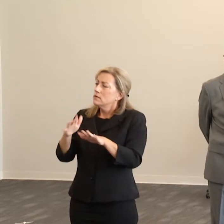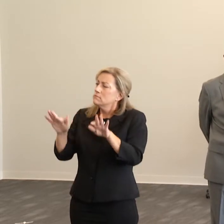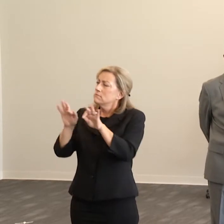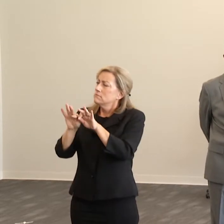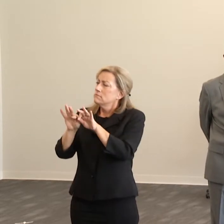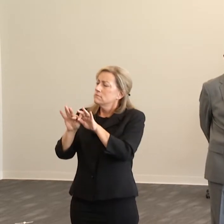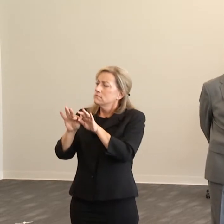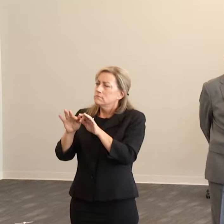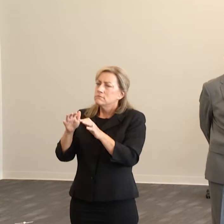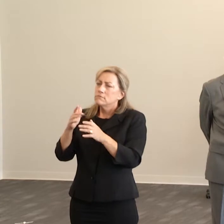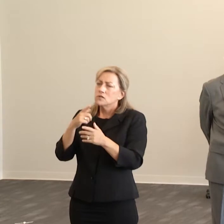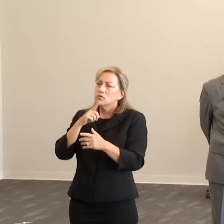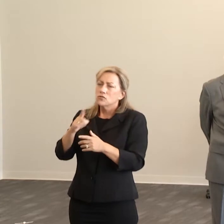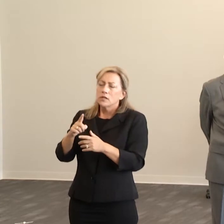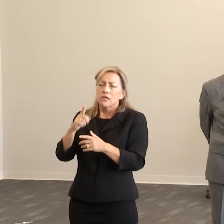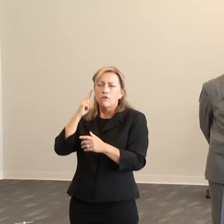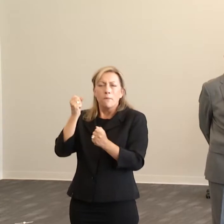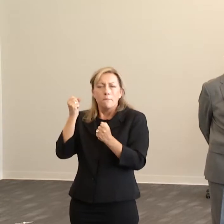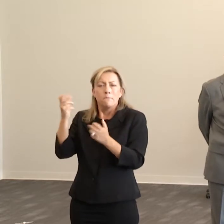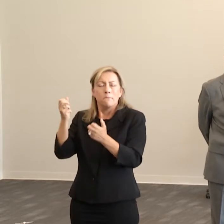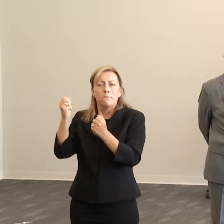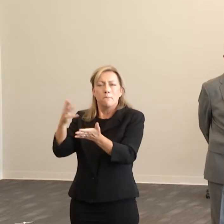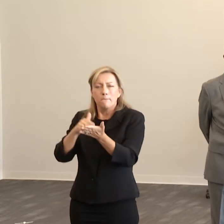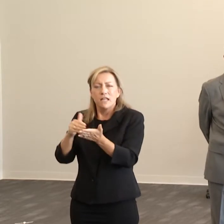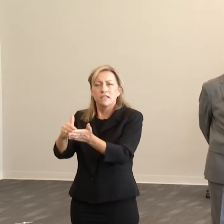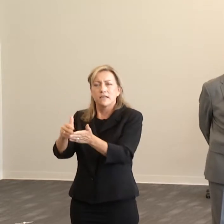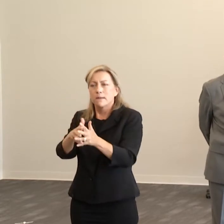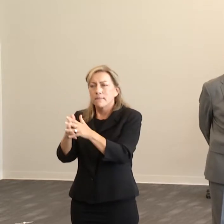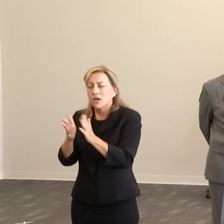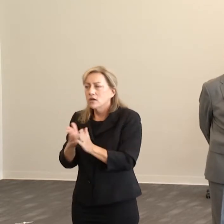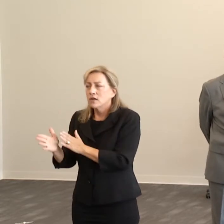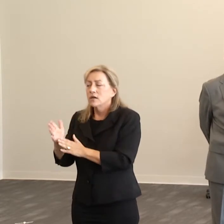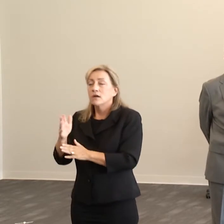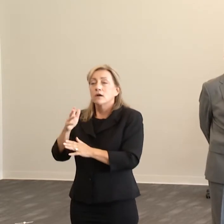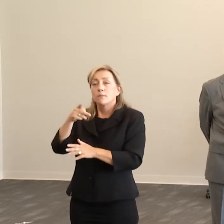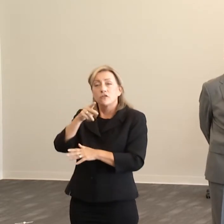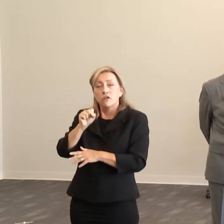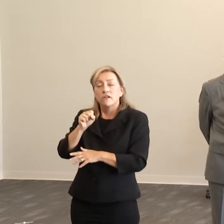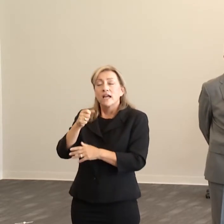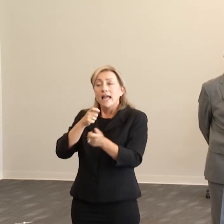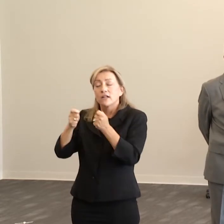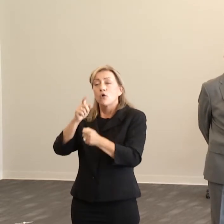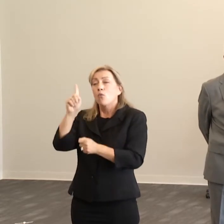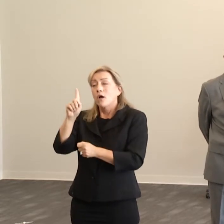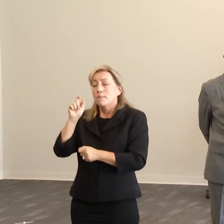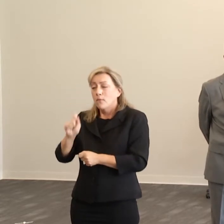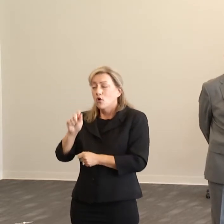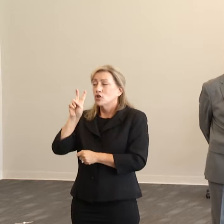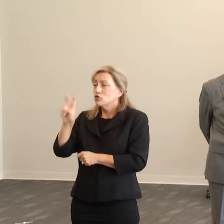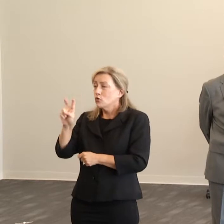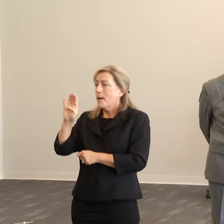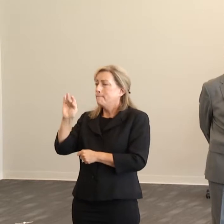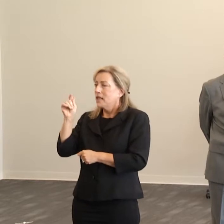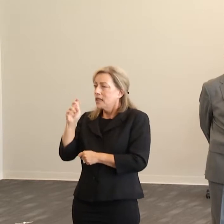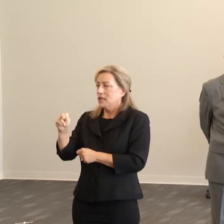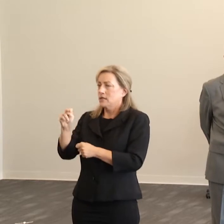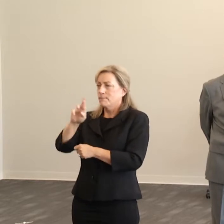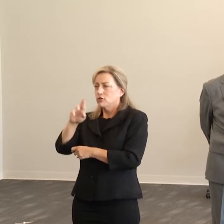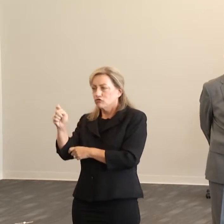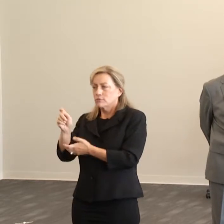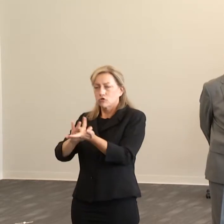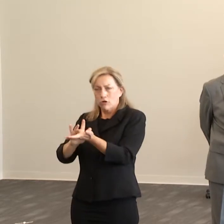Americans. The Postal Service handles 1.2 billion prescription drug shipments every year, essential